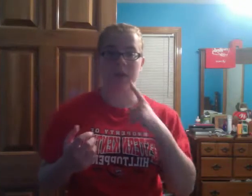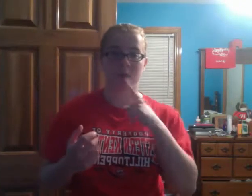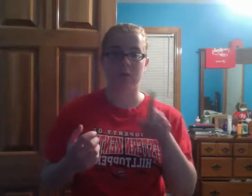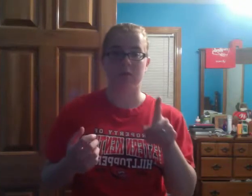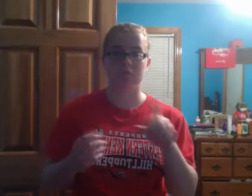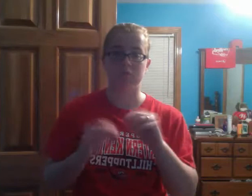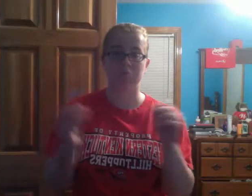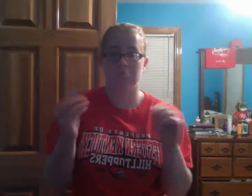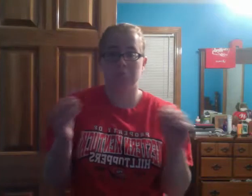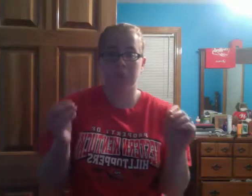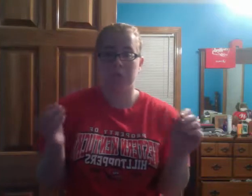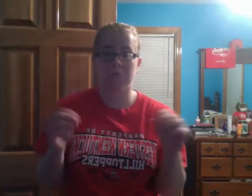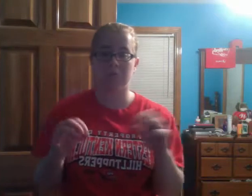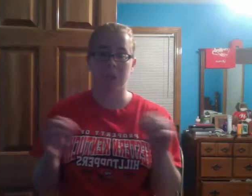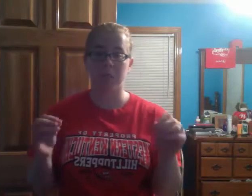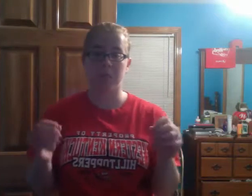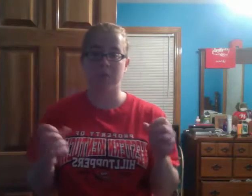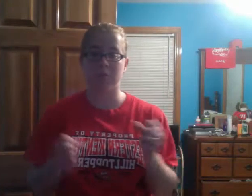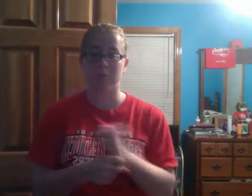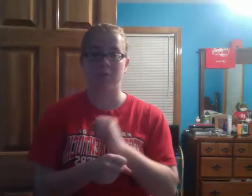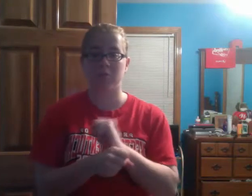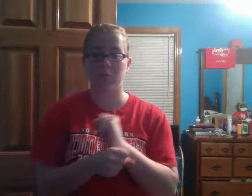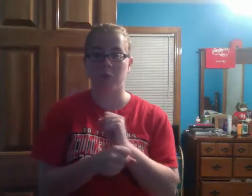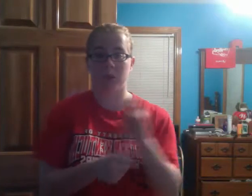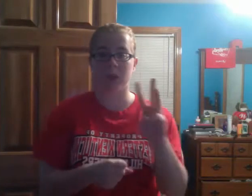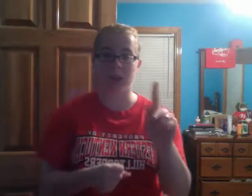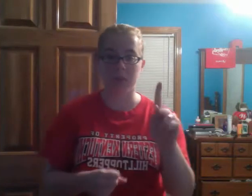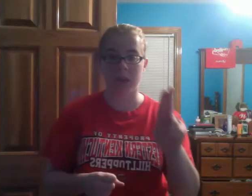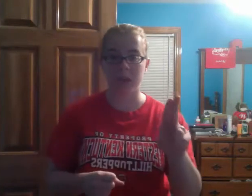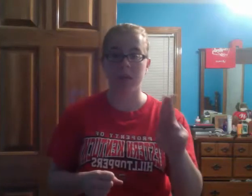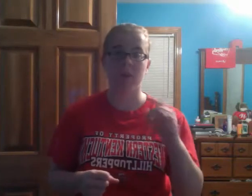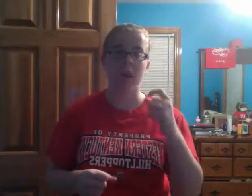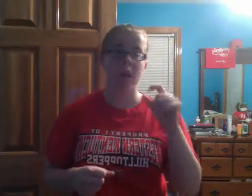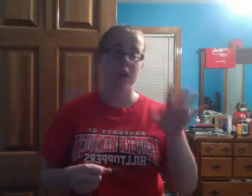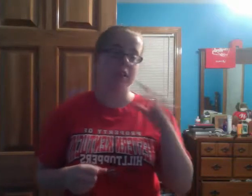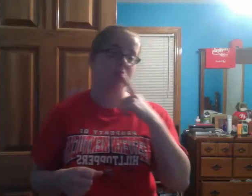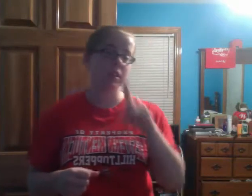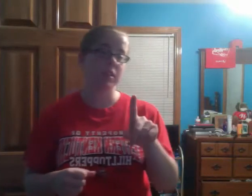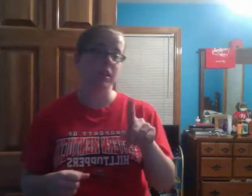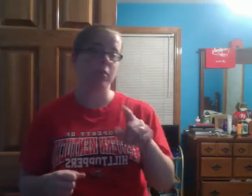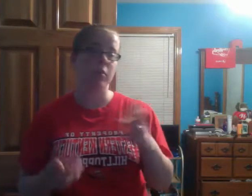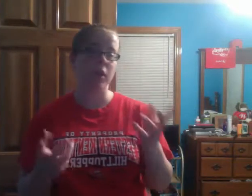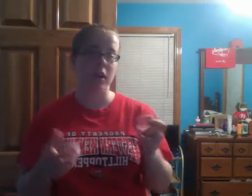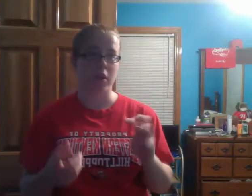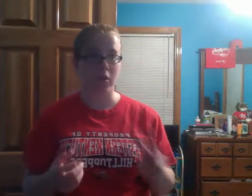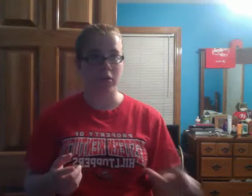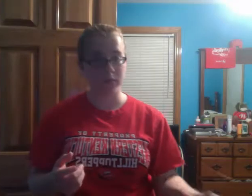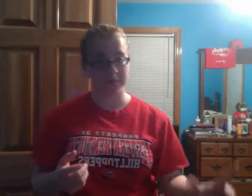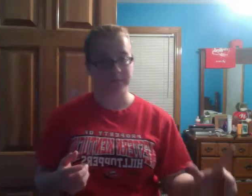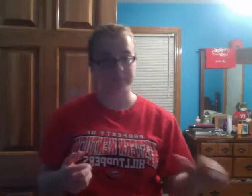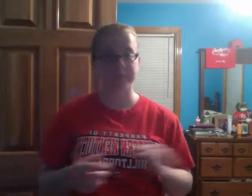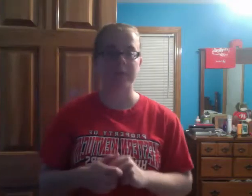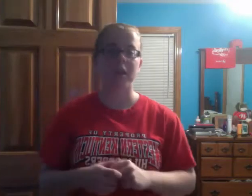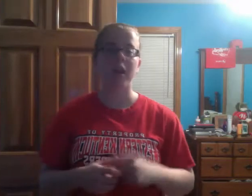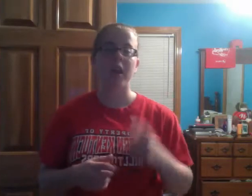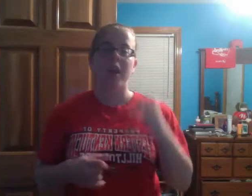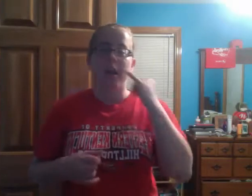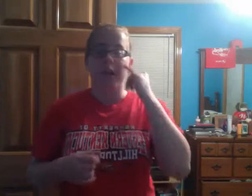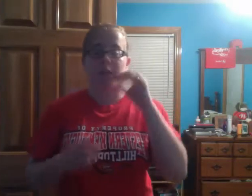her nothing, not much, just working at WKU. And she said, well, if you're